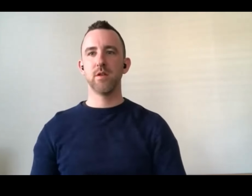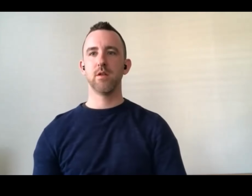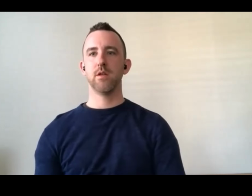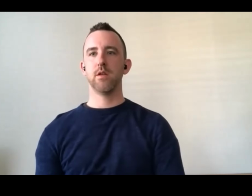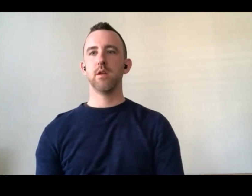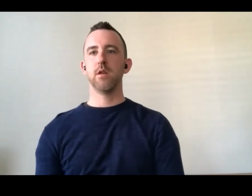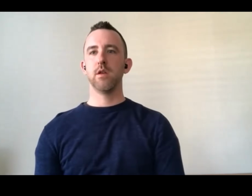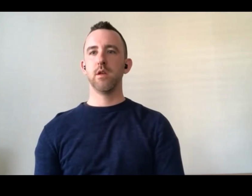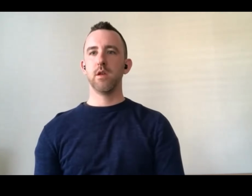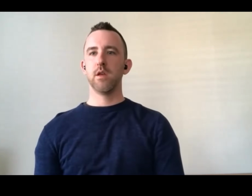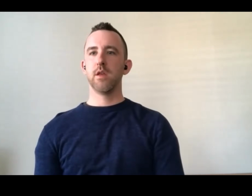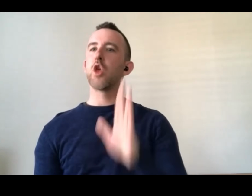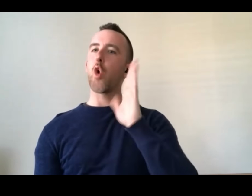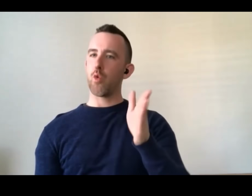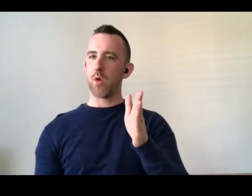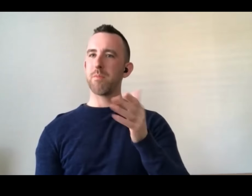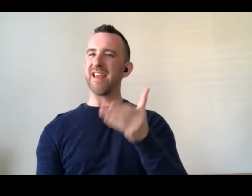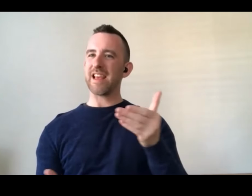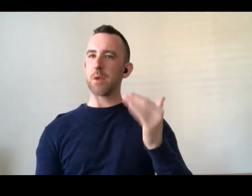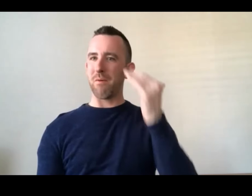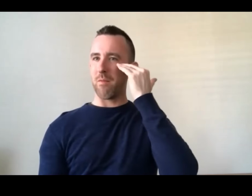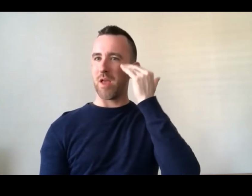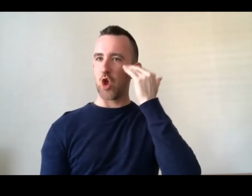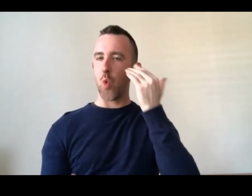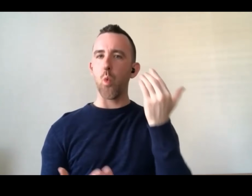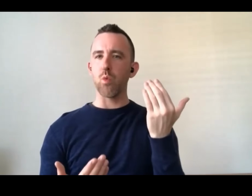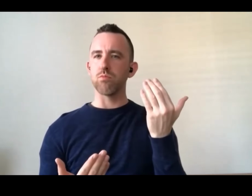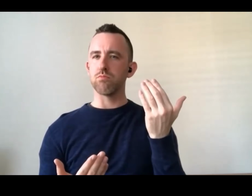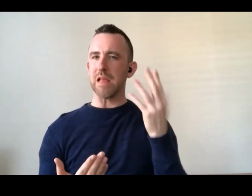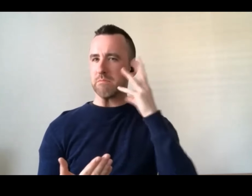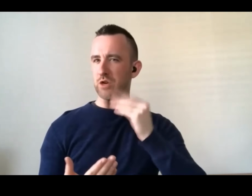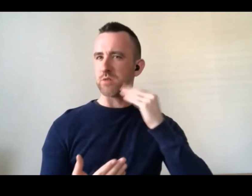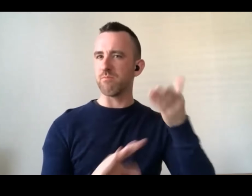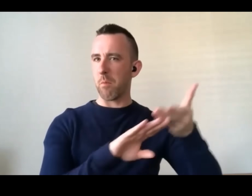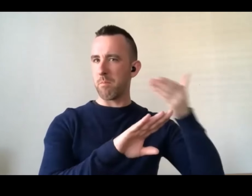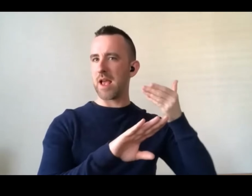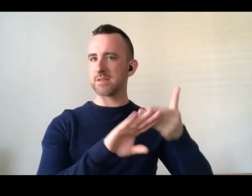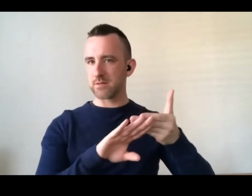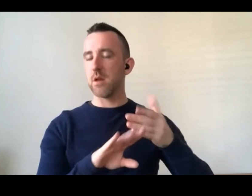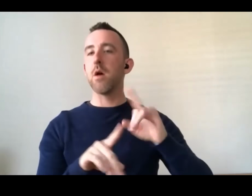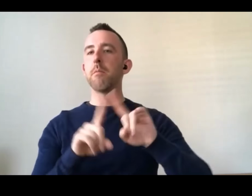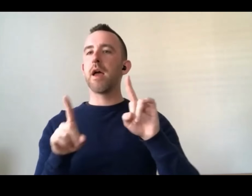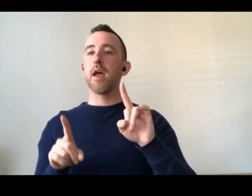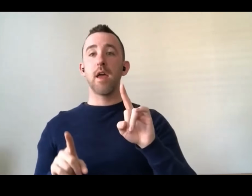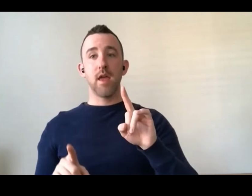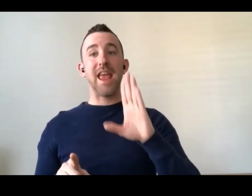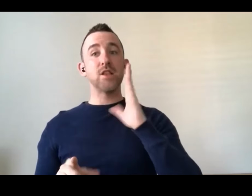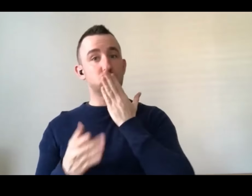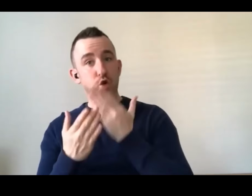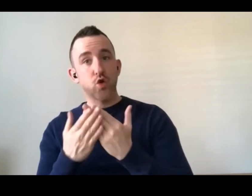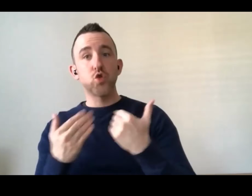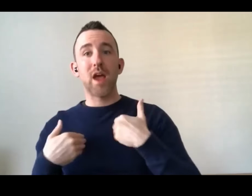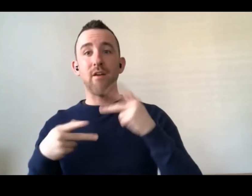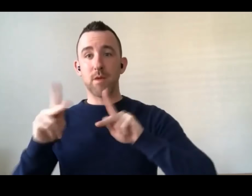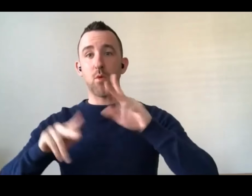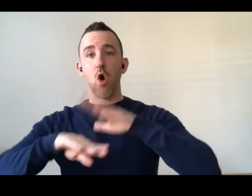There will be a lot that's familiar from past hunts in terms of what you're doing, but it would be good to have people on